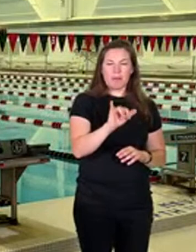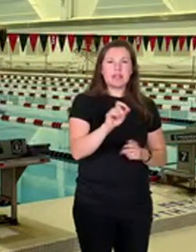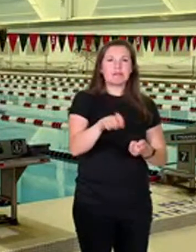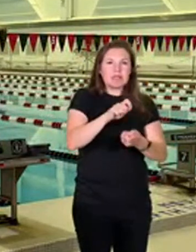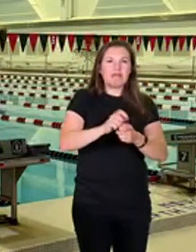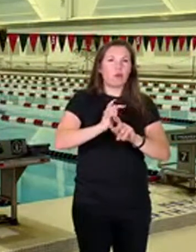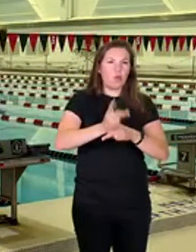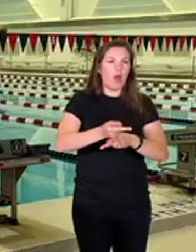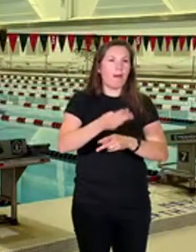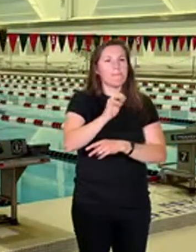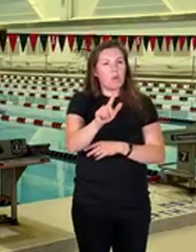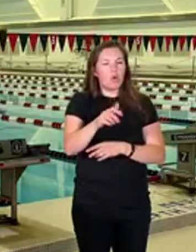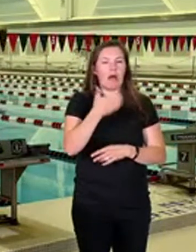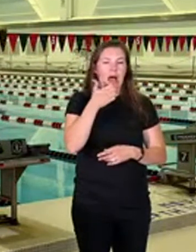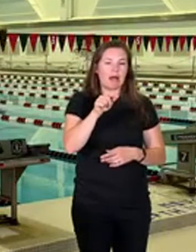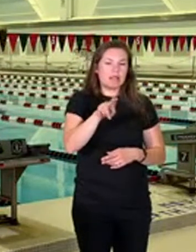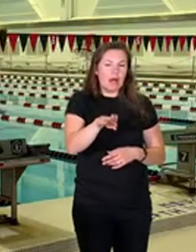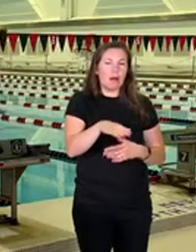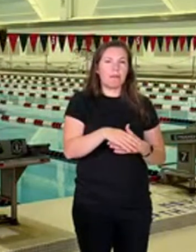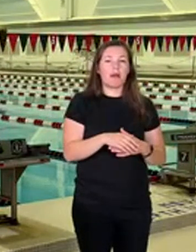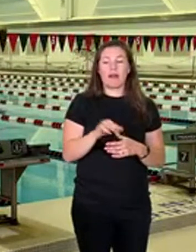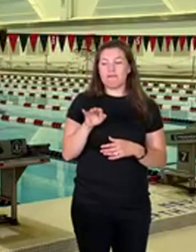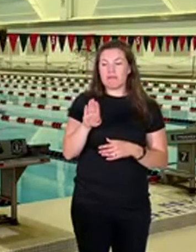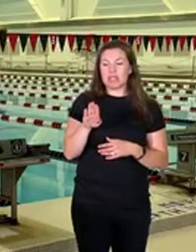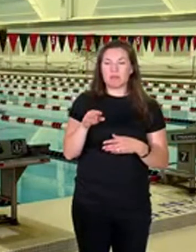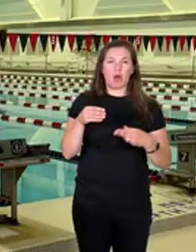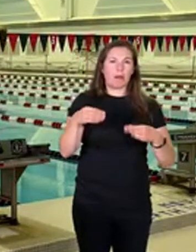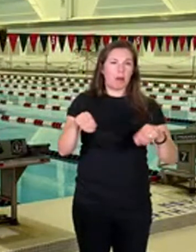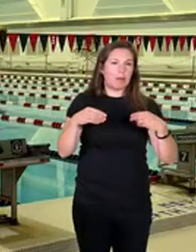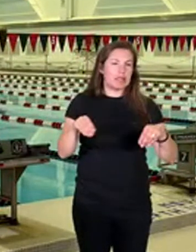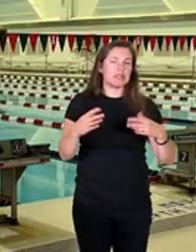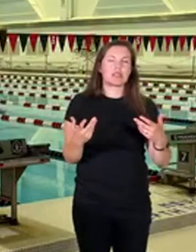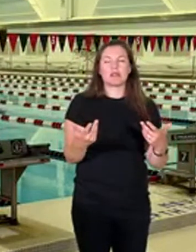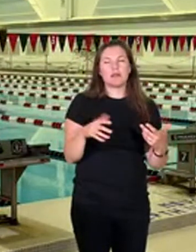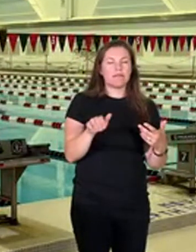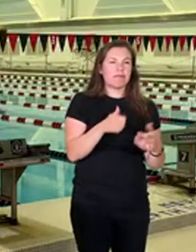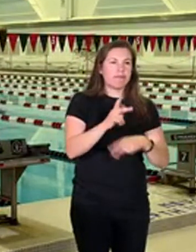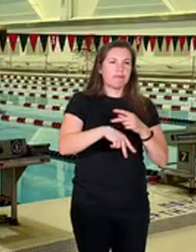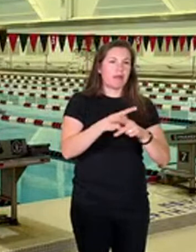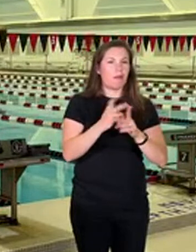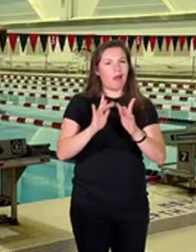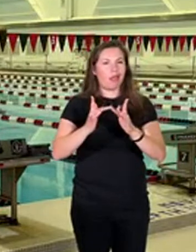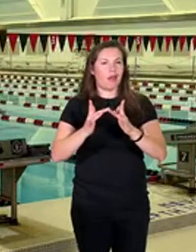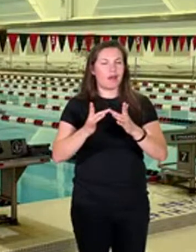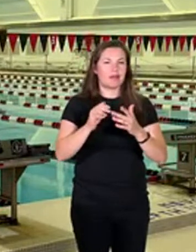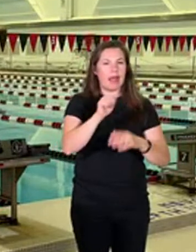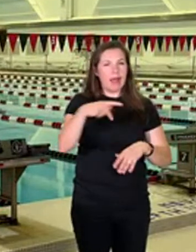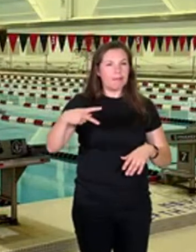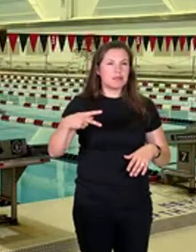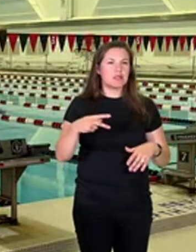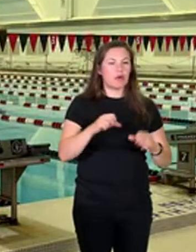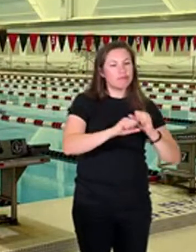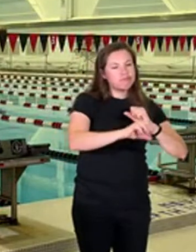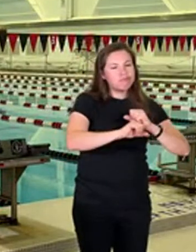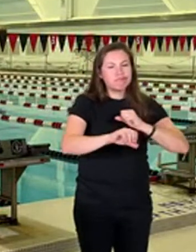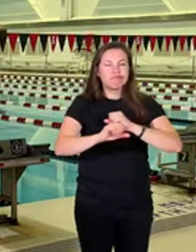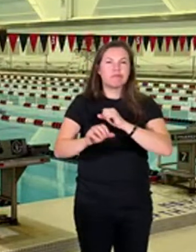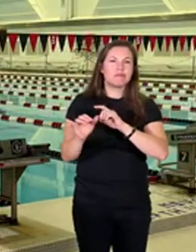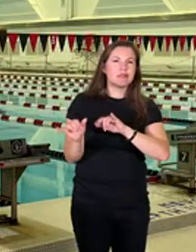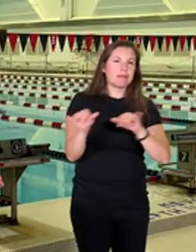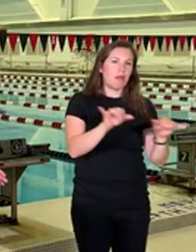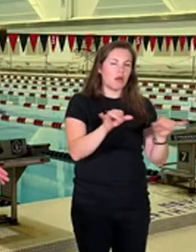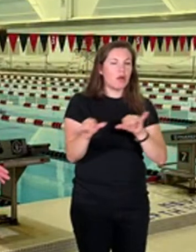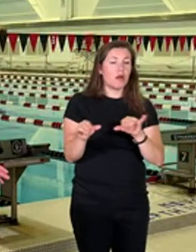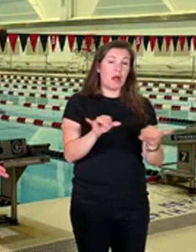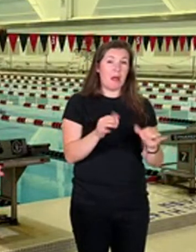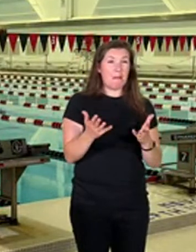pools, hot tubs, and then Facebook Marketplace and other types of online applications are doing something similar. And